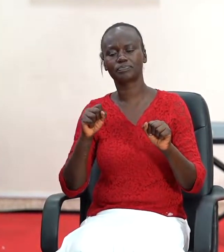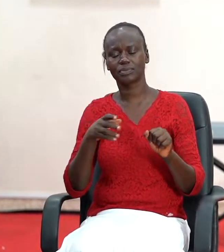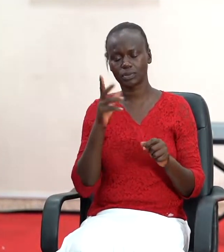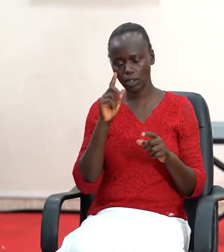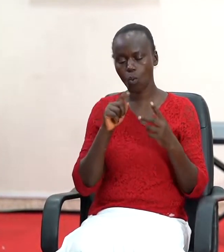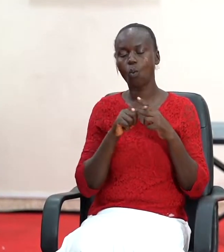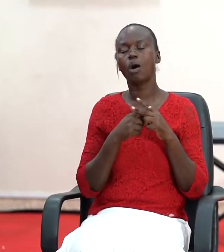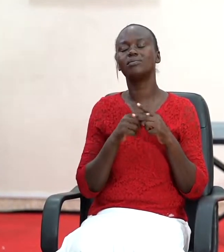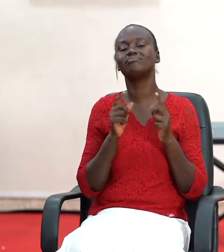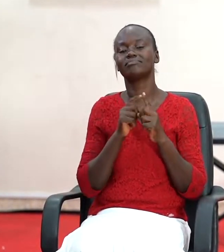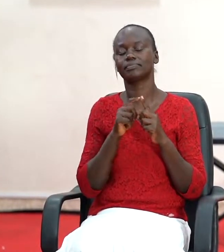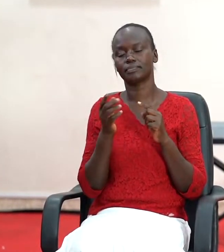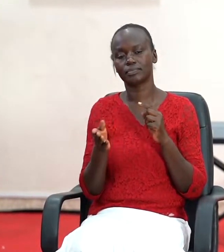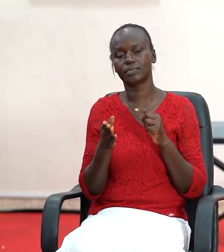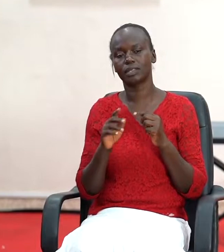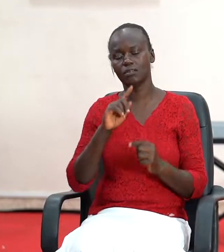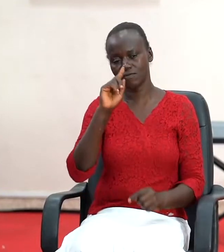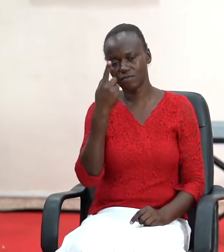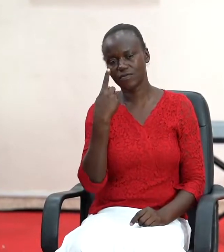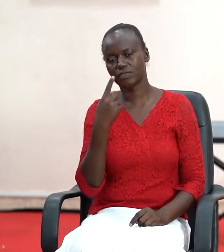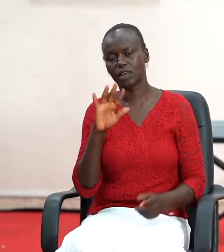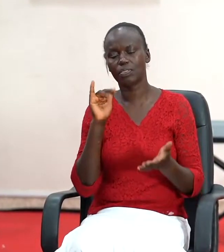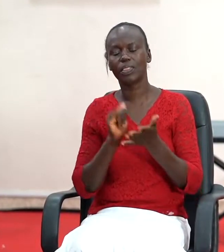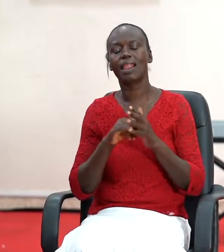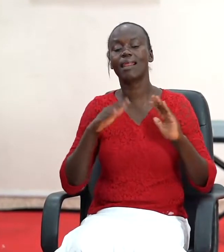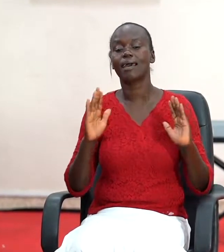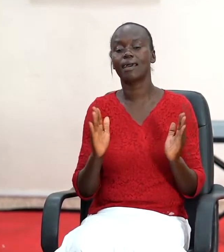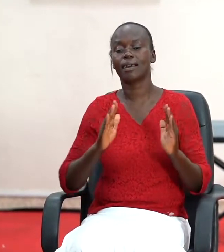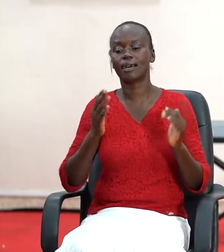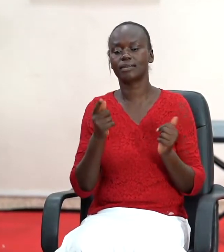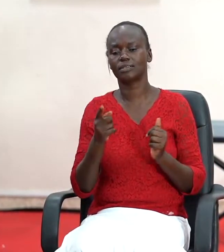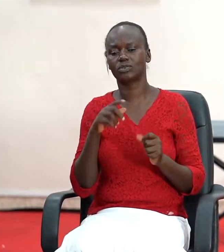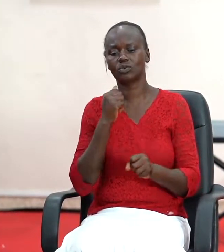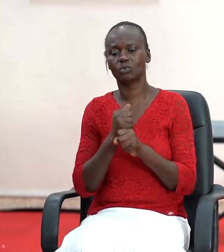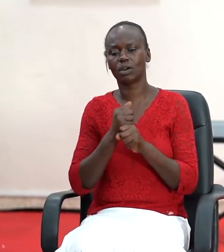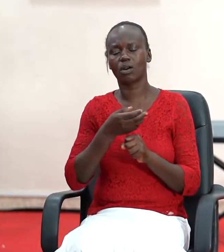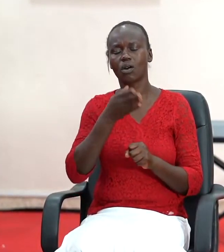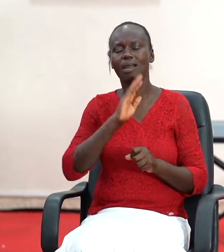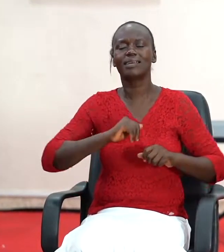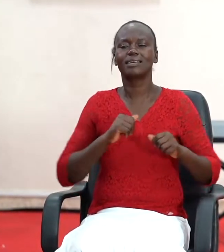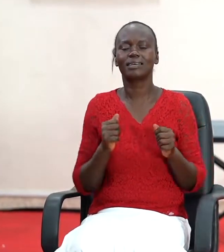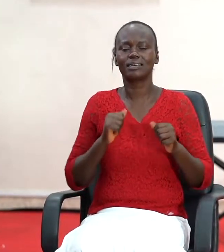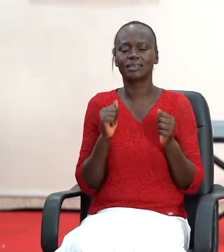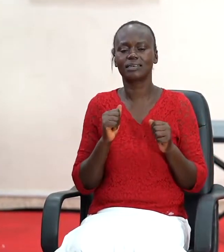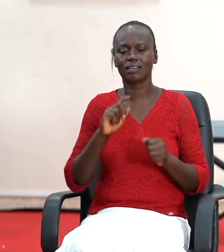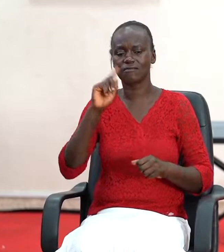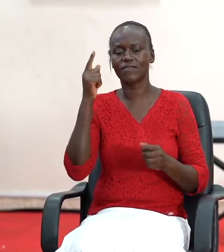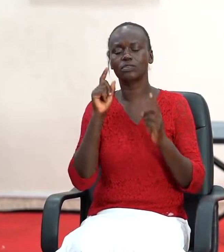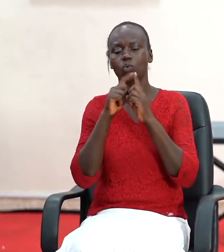word ya kwanza ambayo anawahimiza nayo to please God with. The first word is